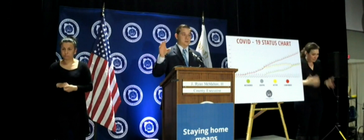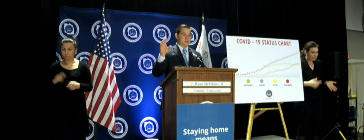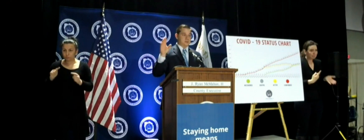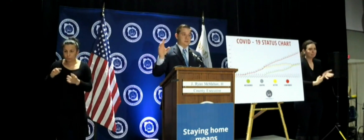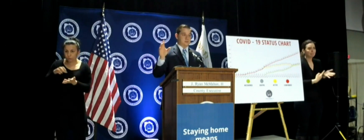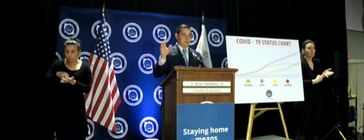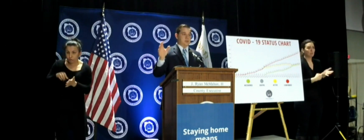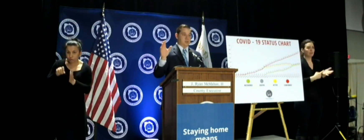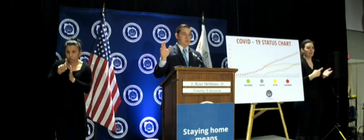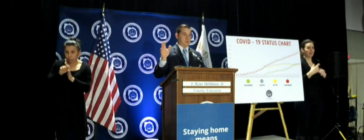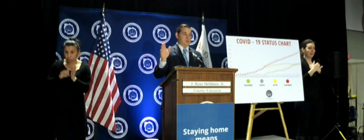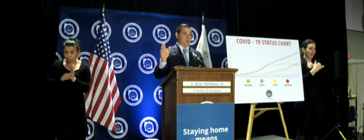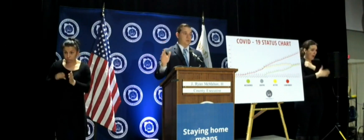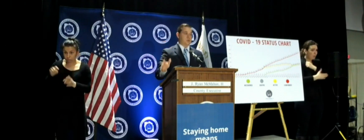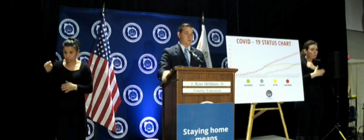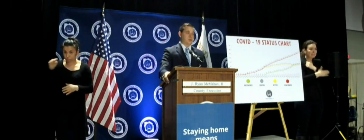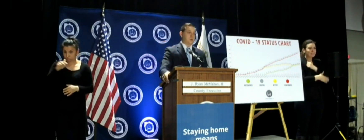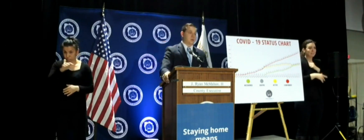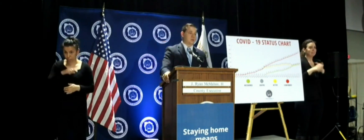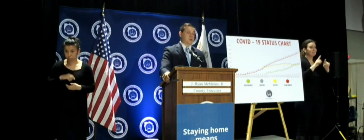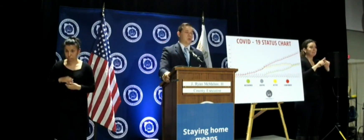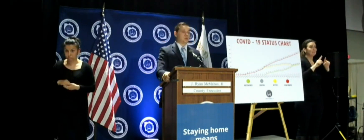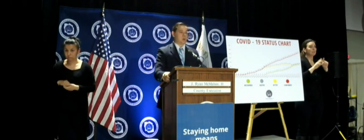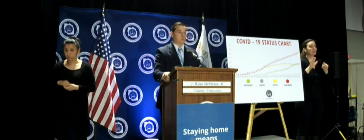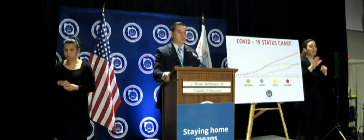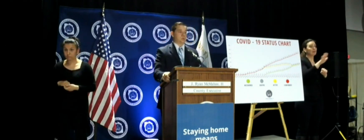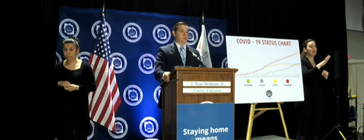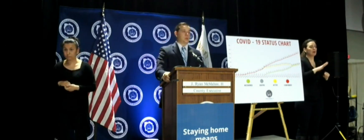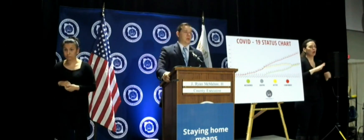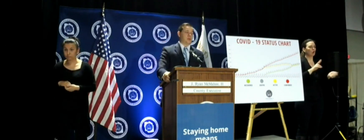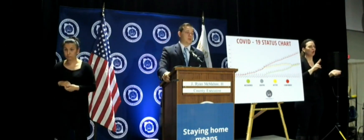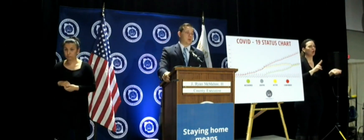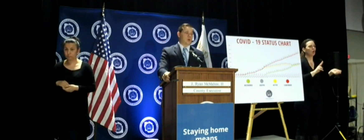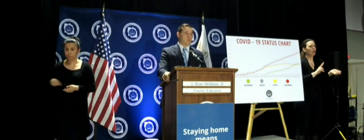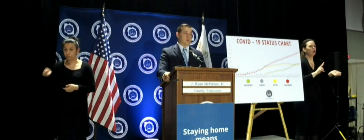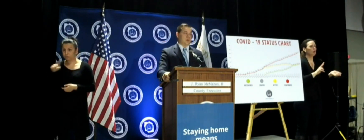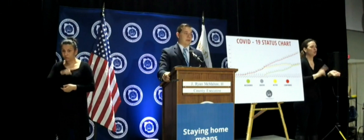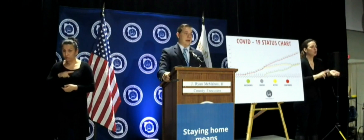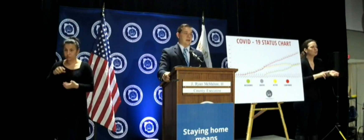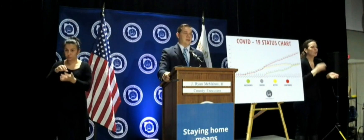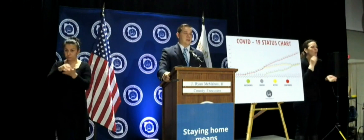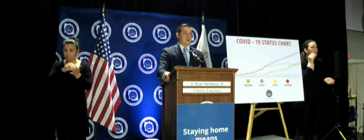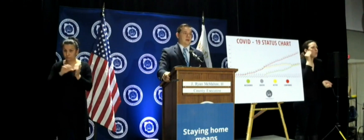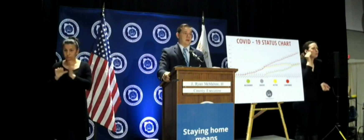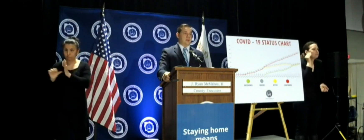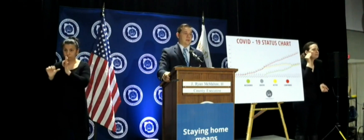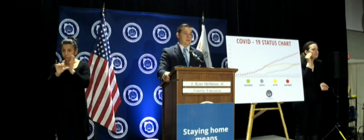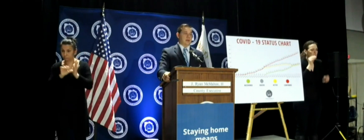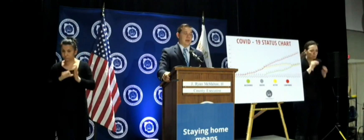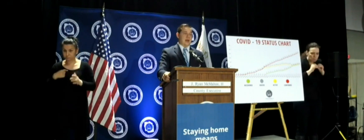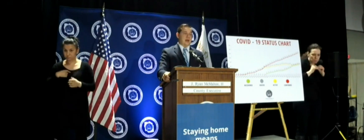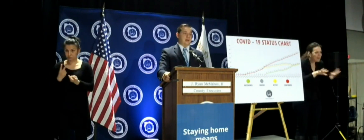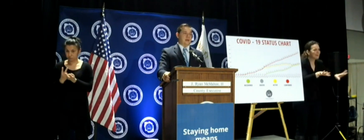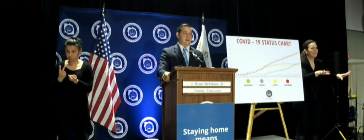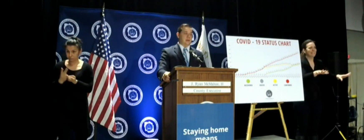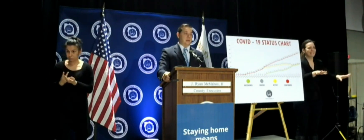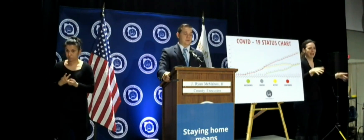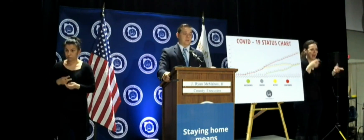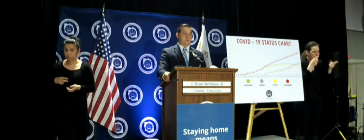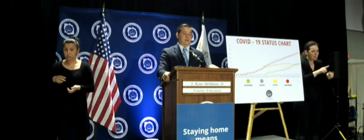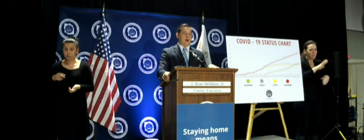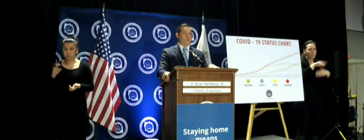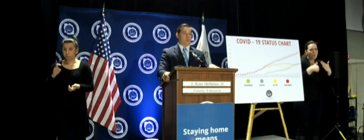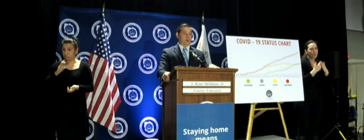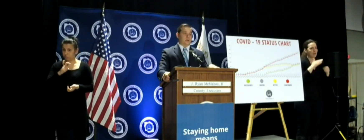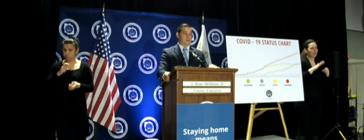this is the issue in their communities, is their nursing homes. And so we have not had the